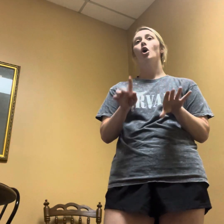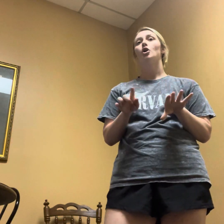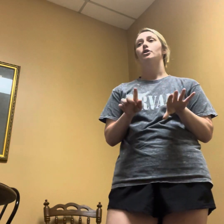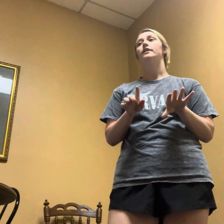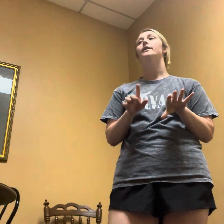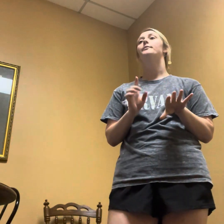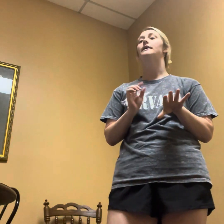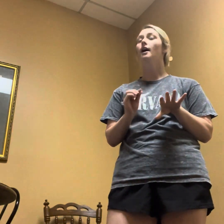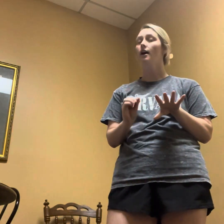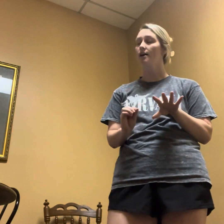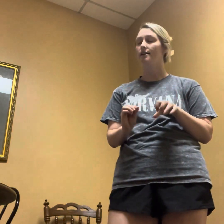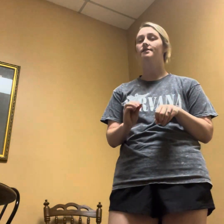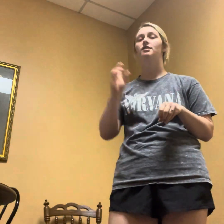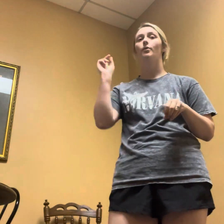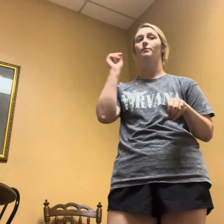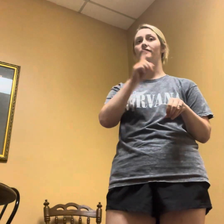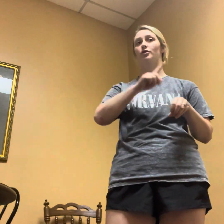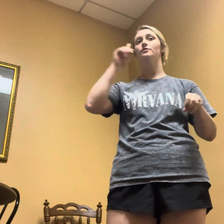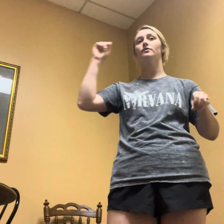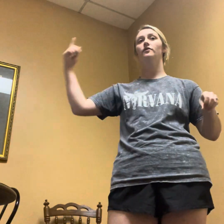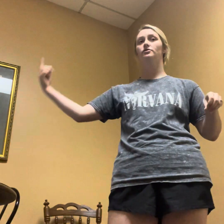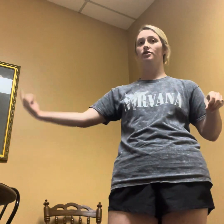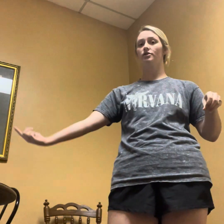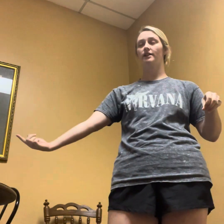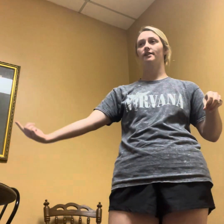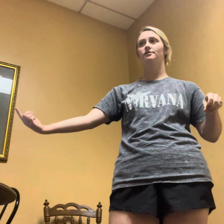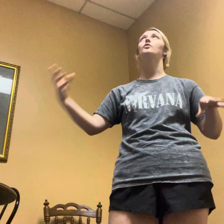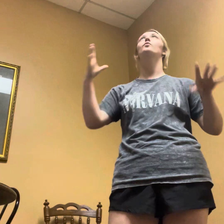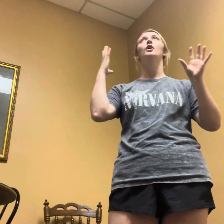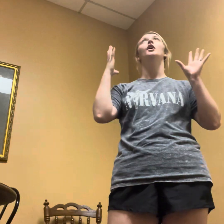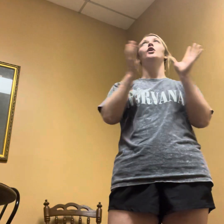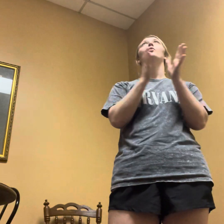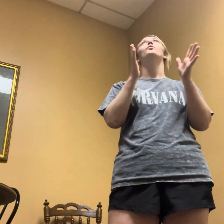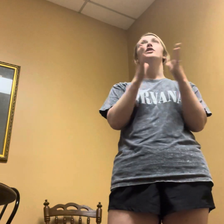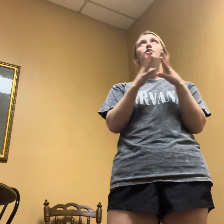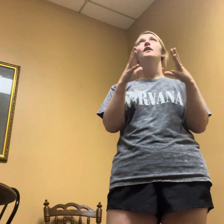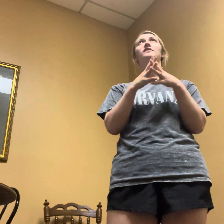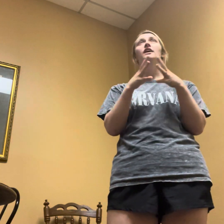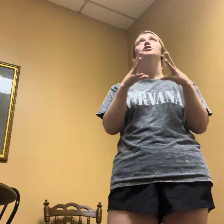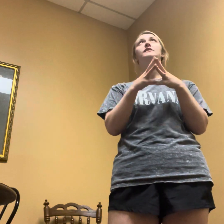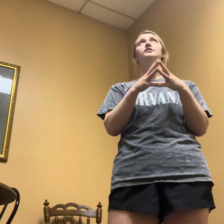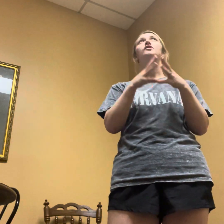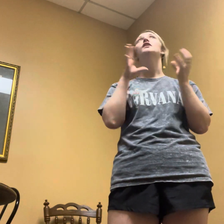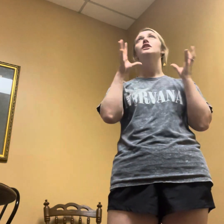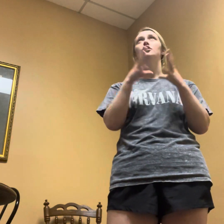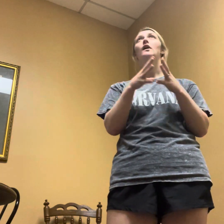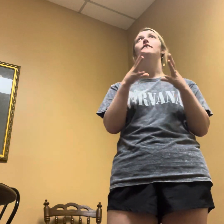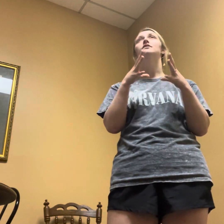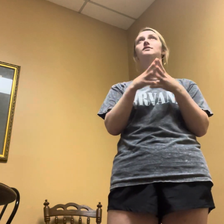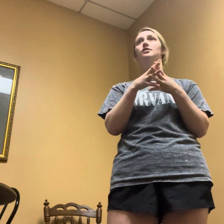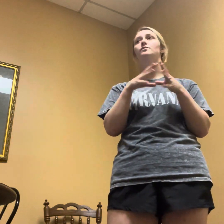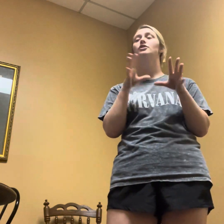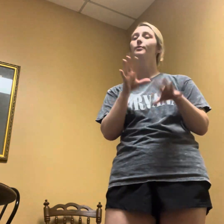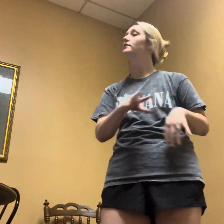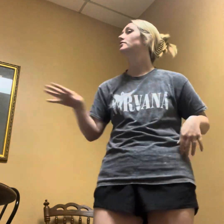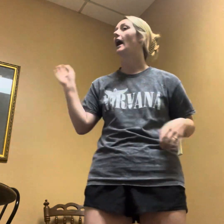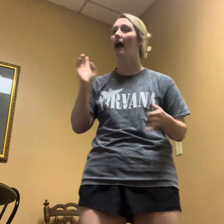card, because before you move on to your next, or when you have gotten your answer and you have discussed with your peers on how you